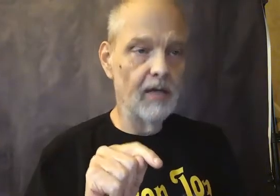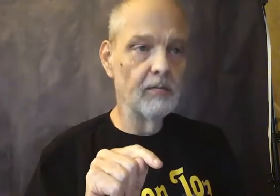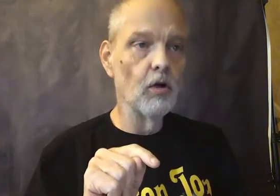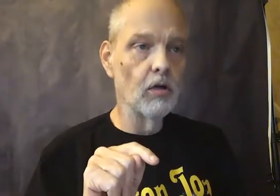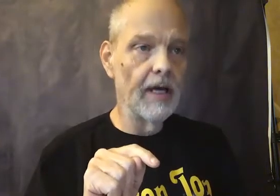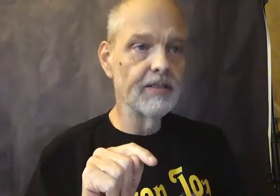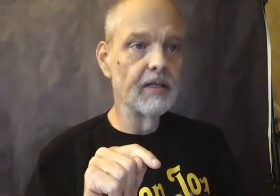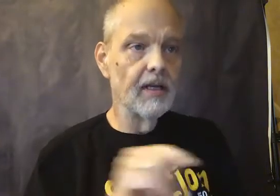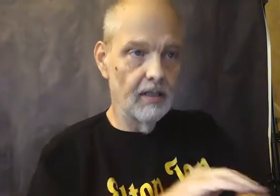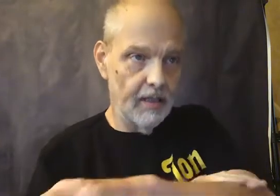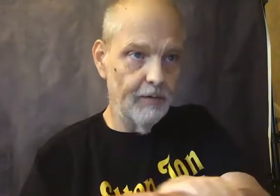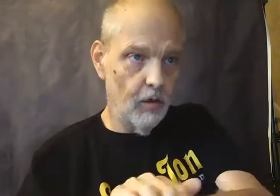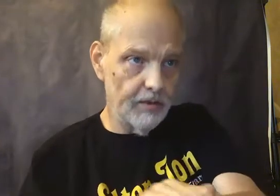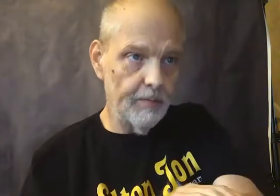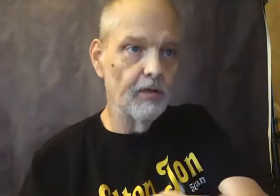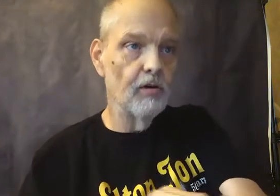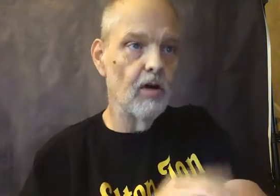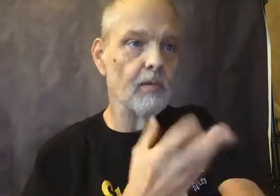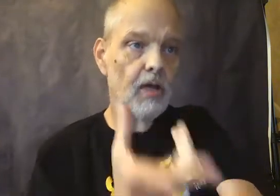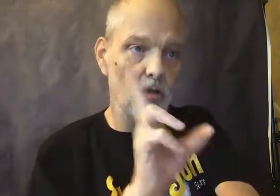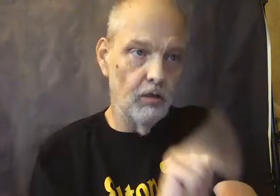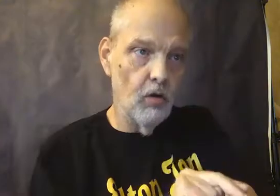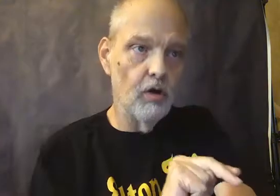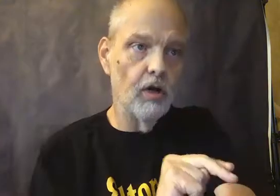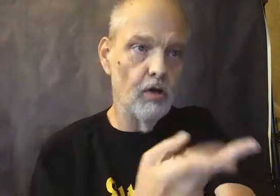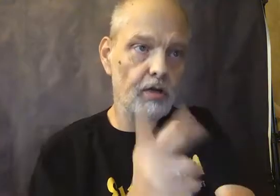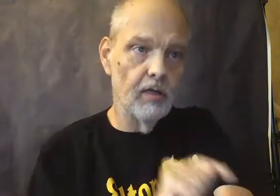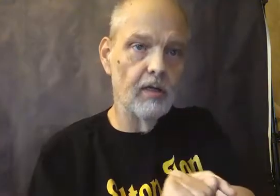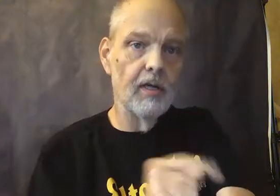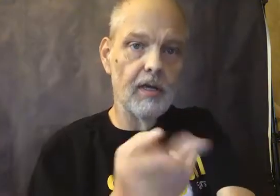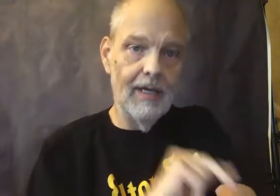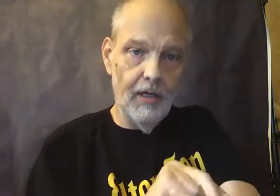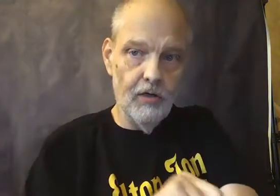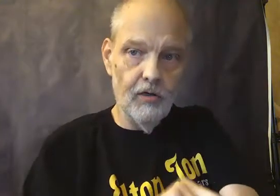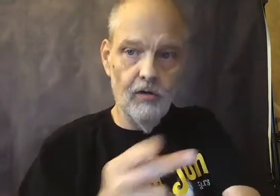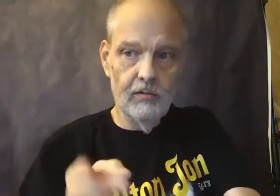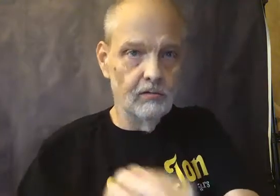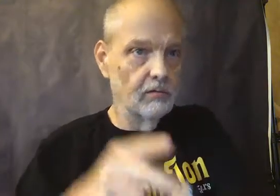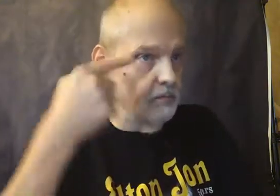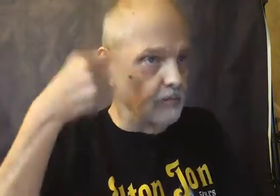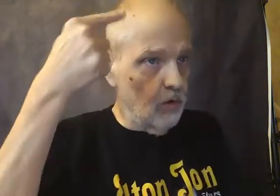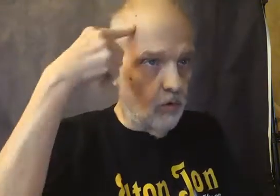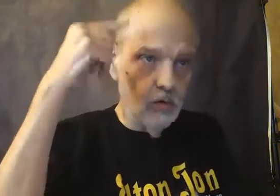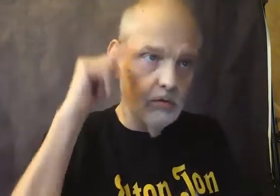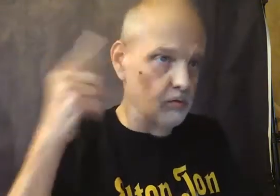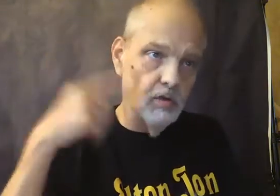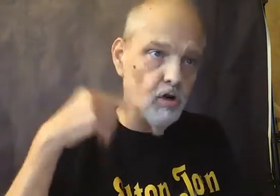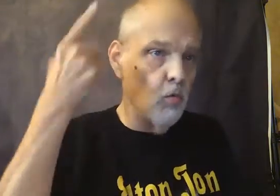can localize it. Like if you hurt something on your arm, you do hurt here, or hurt